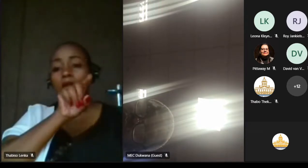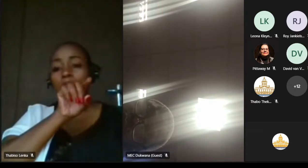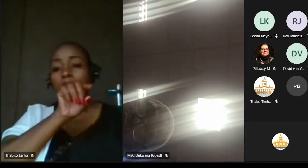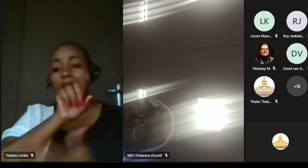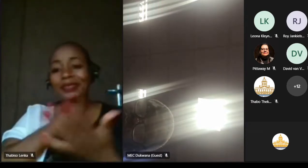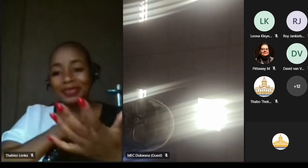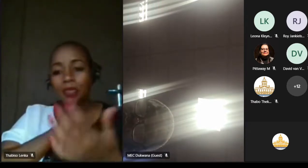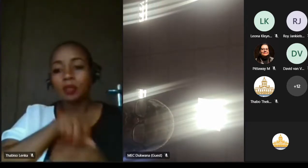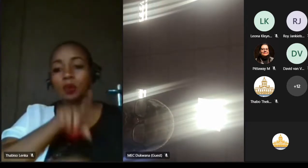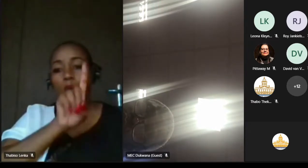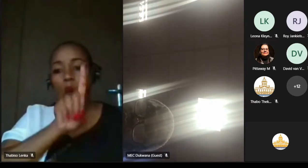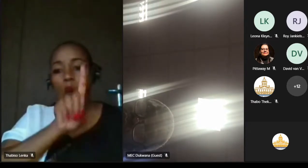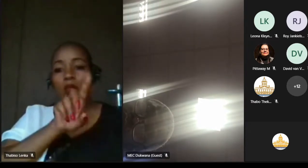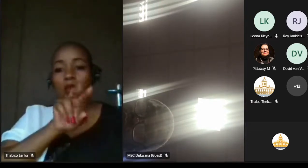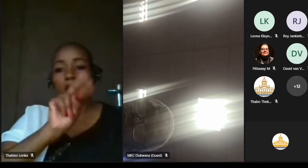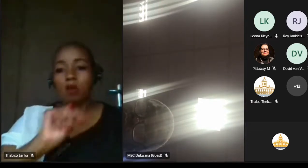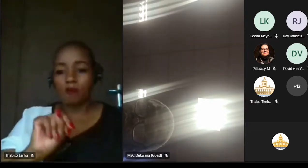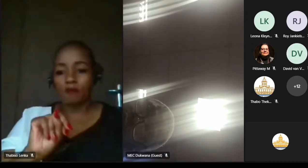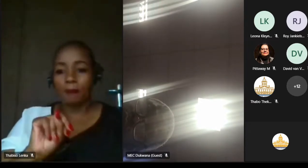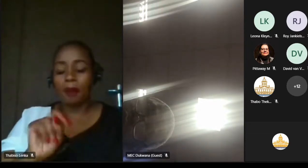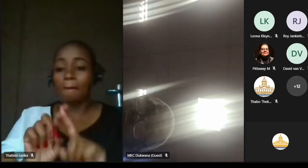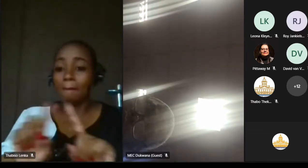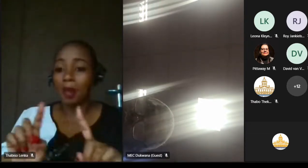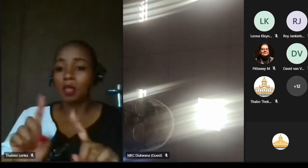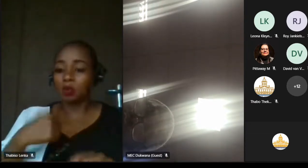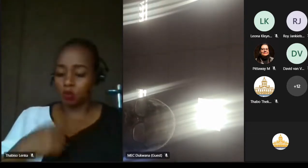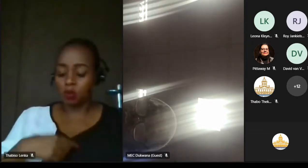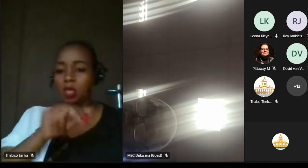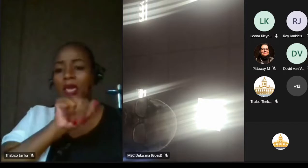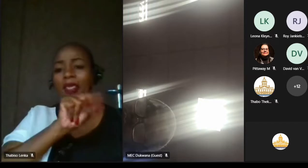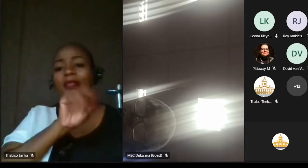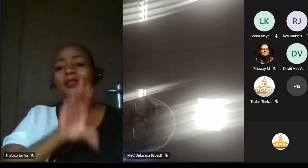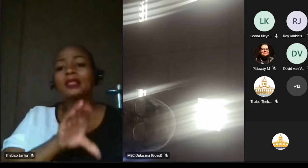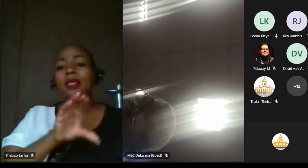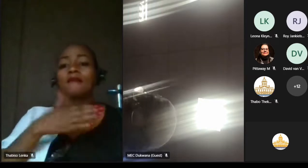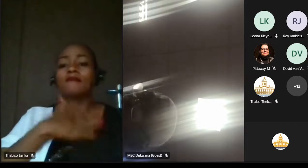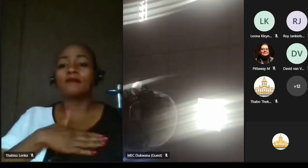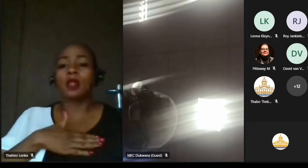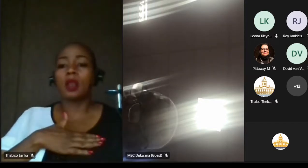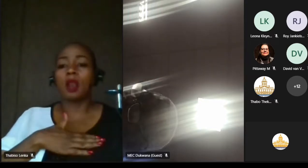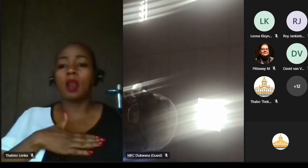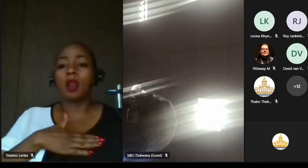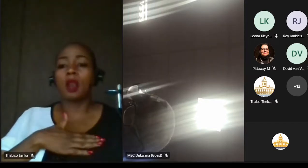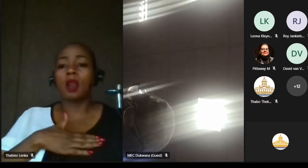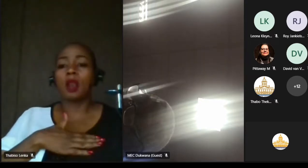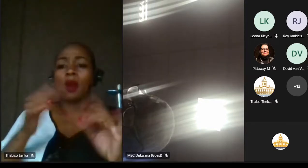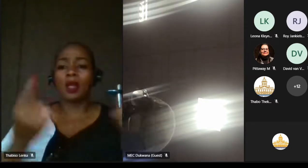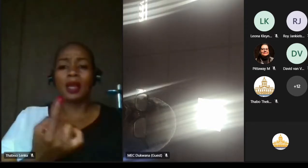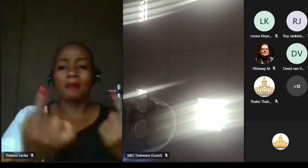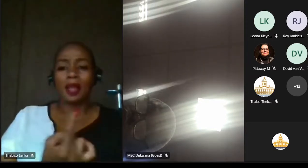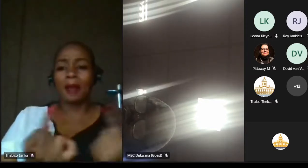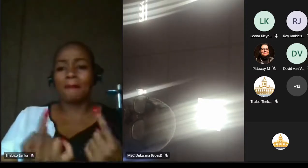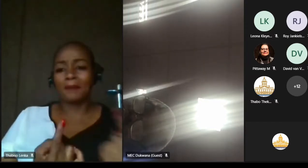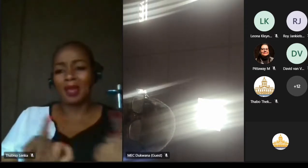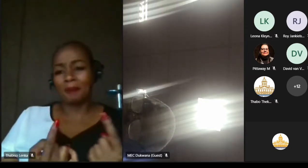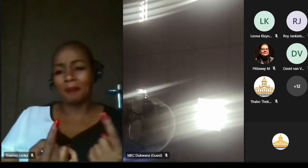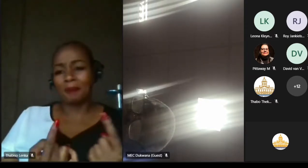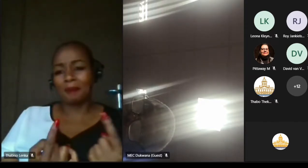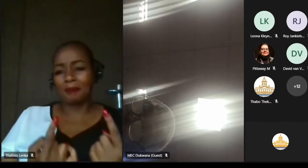main an unambiguous signal to the ANC from the electorate. The low voter turnout, especially in traditional